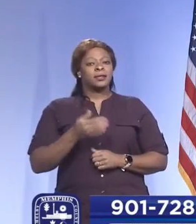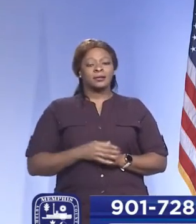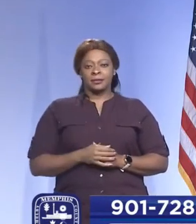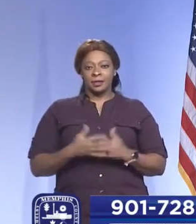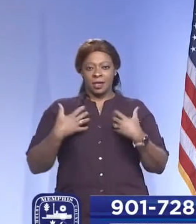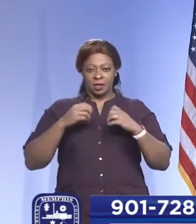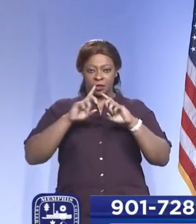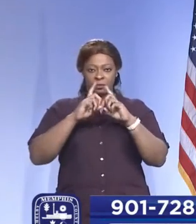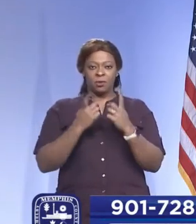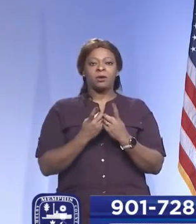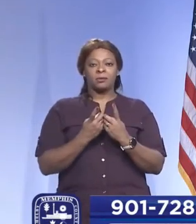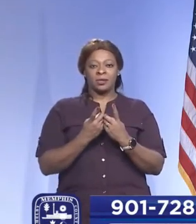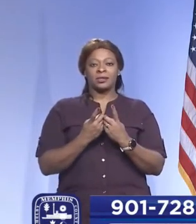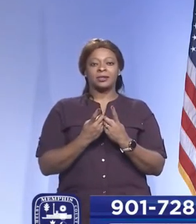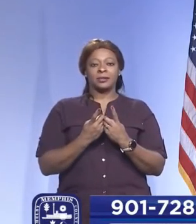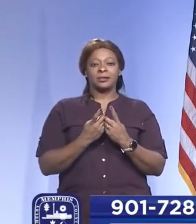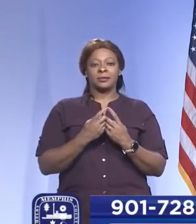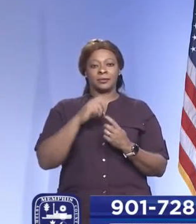health department